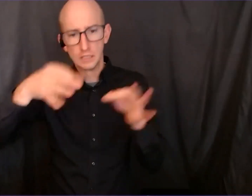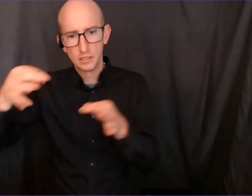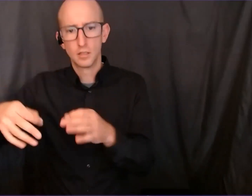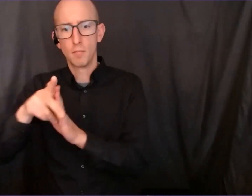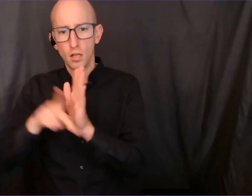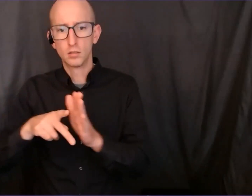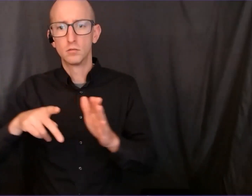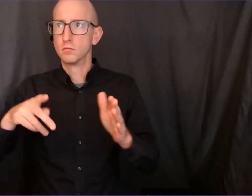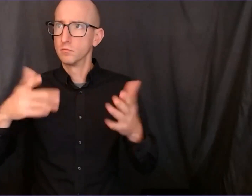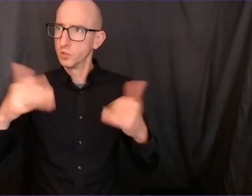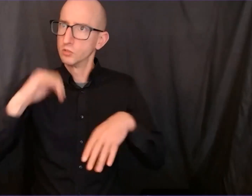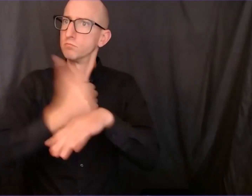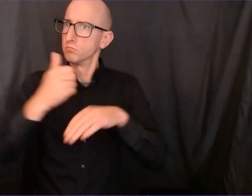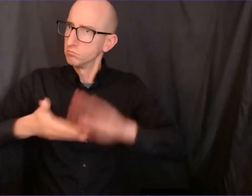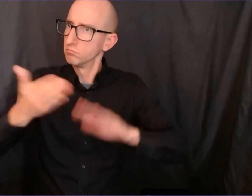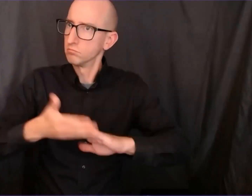council?